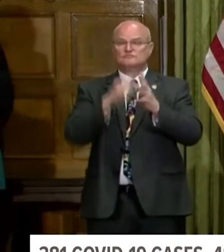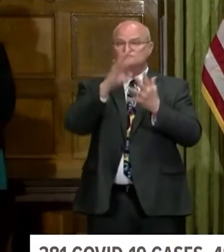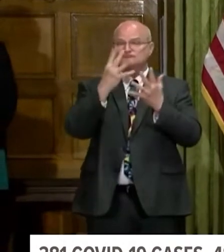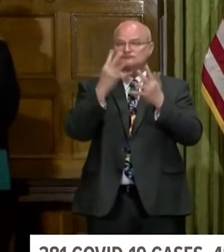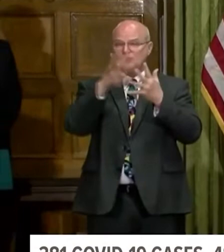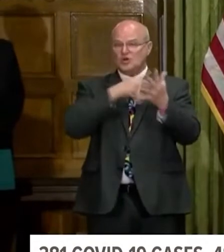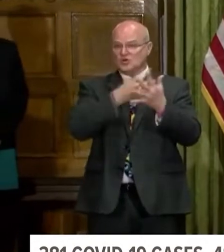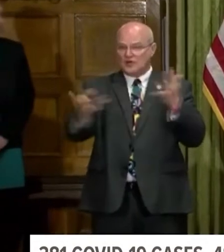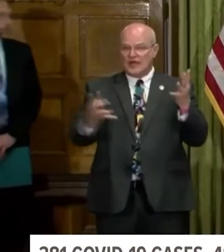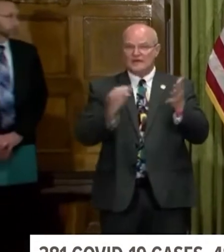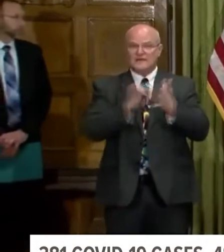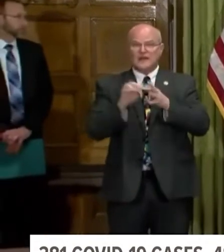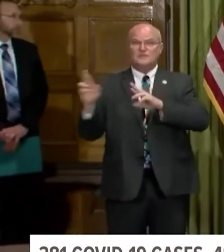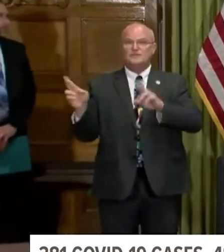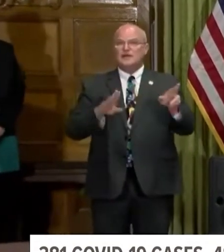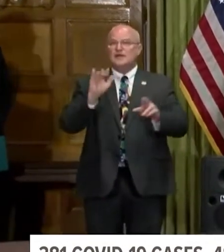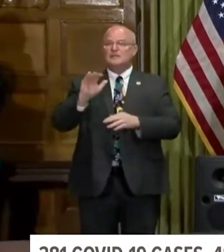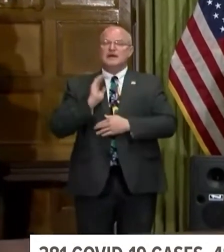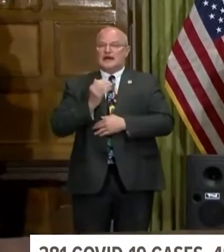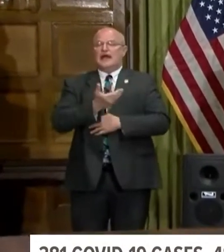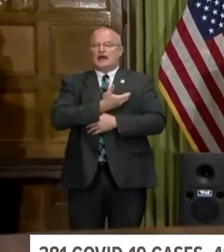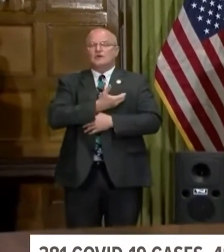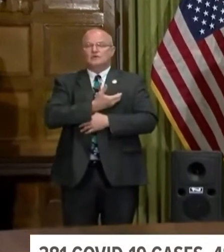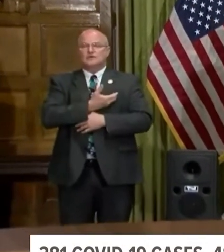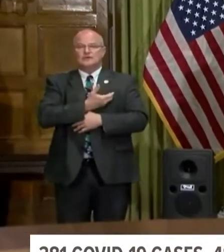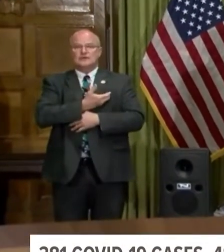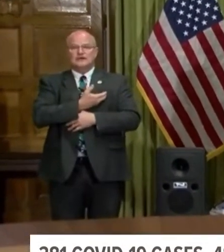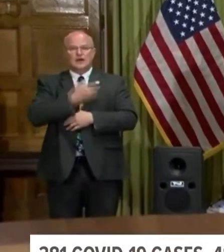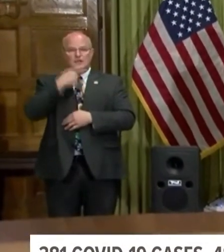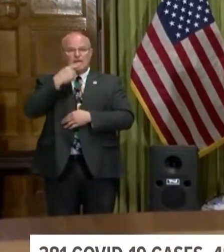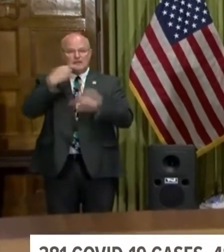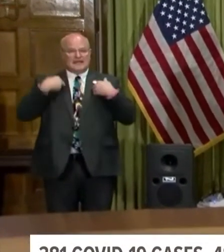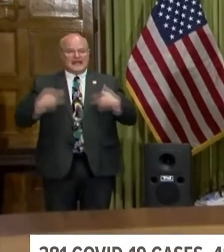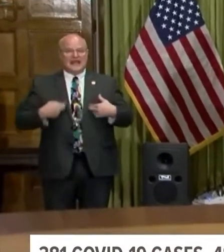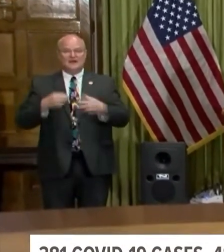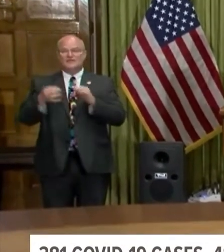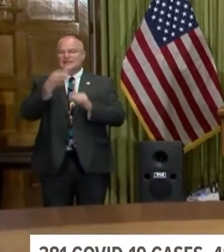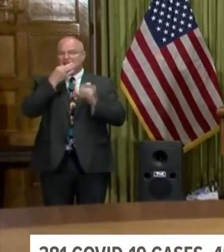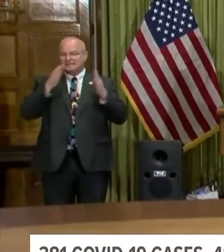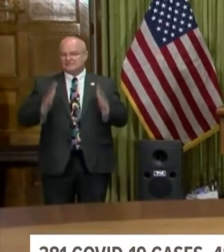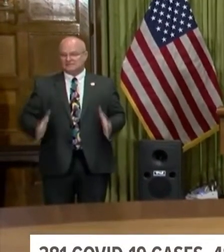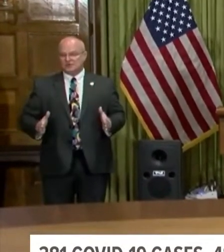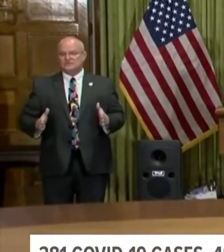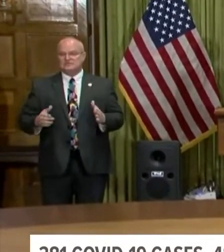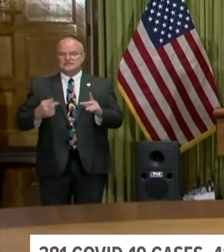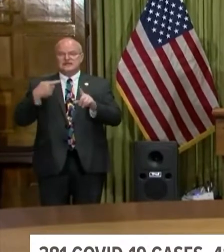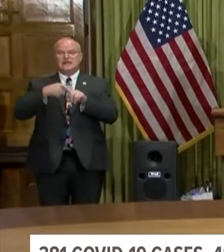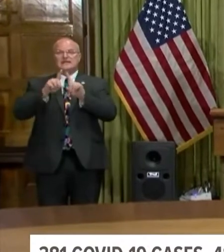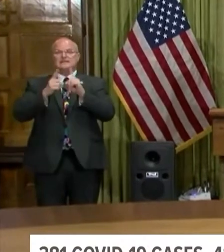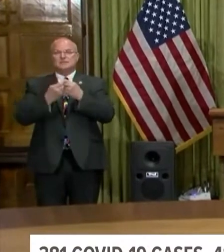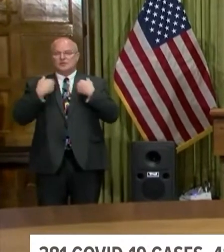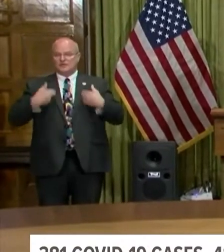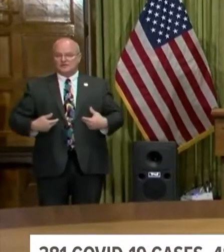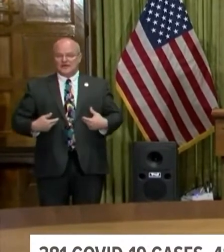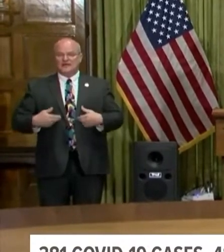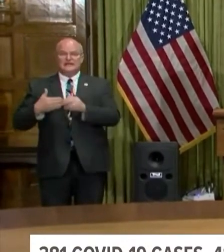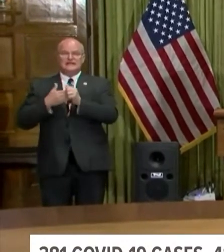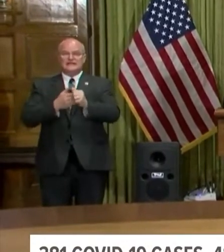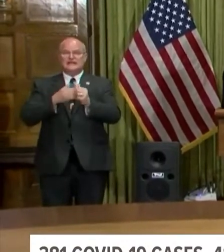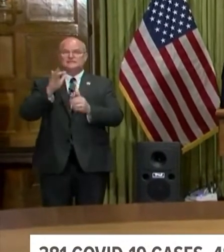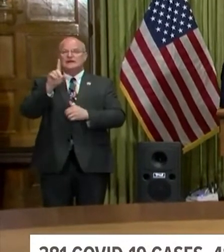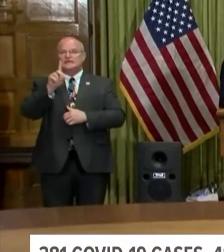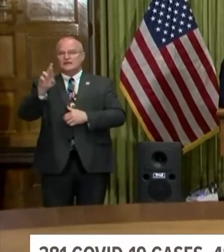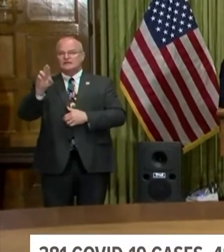today that was prepared by our public health experts at the Department of Health, led by